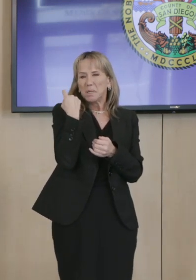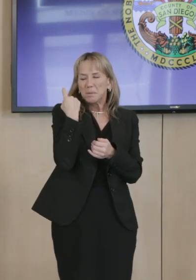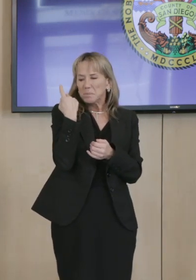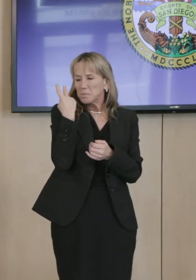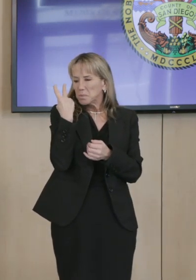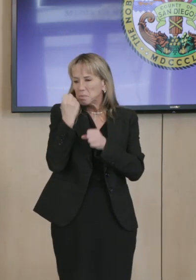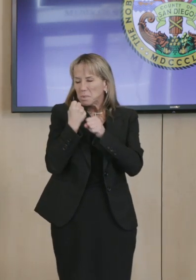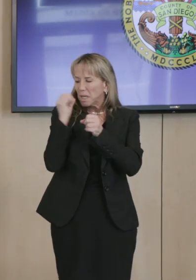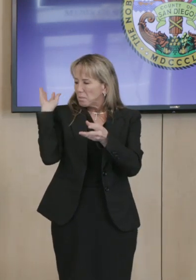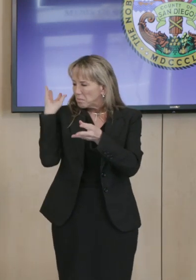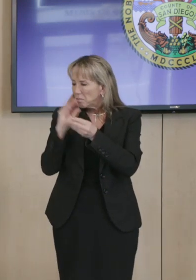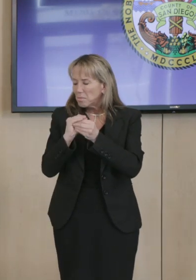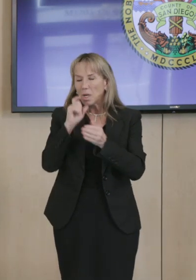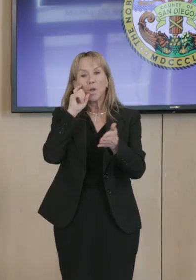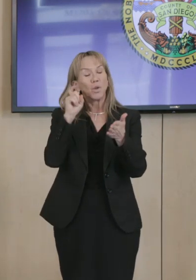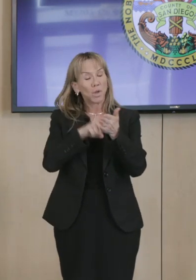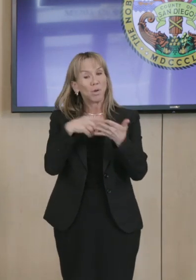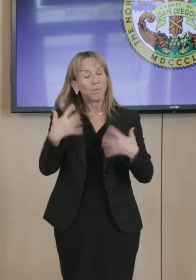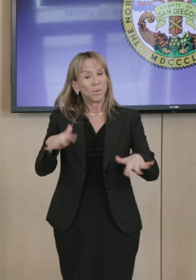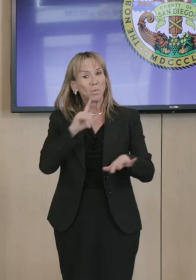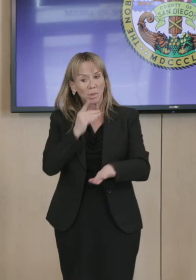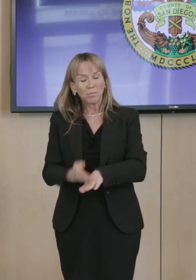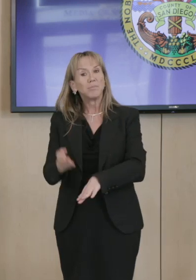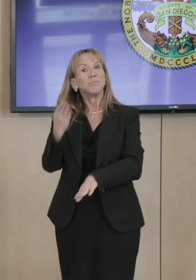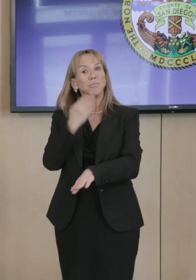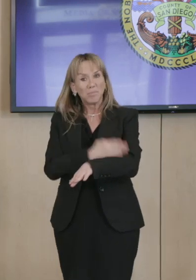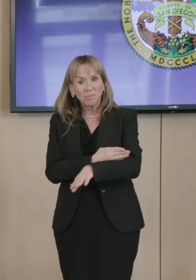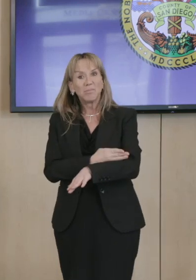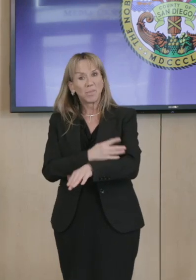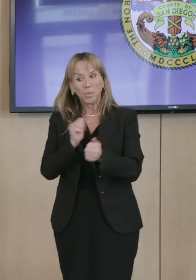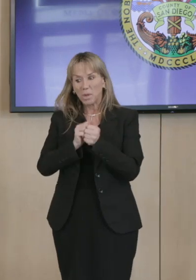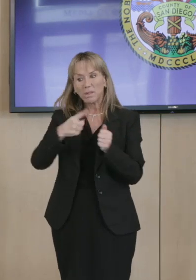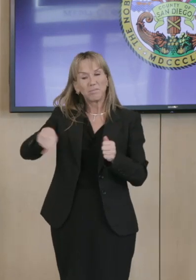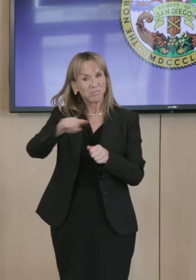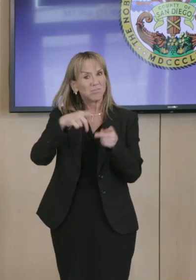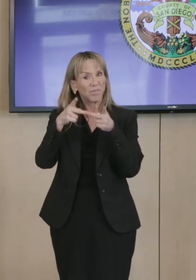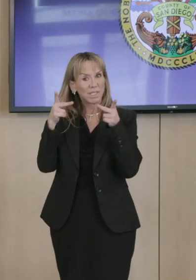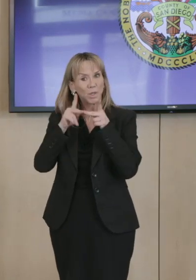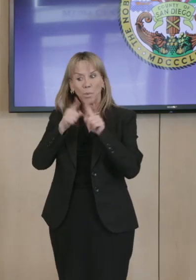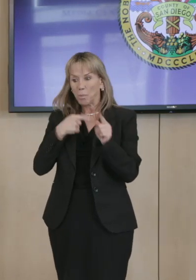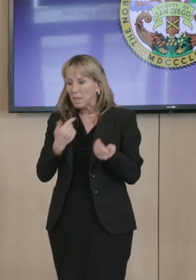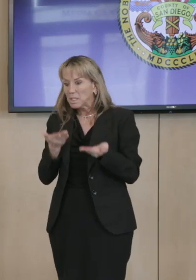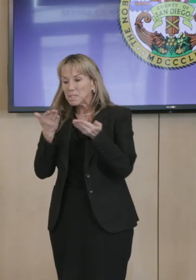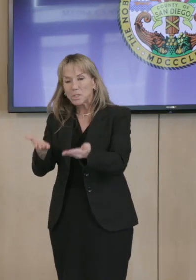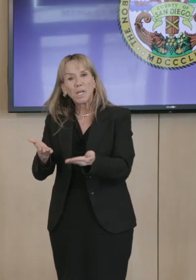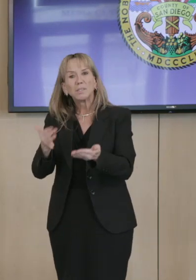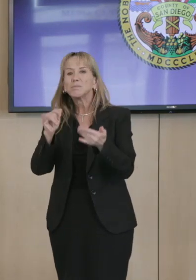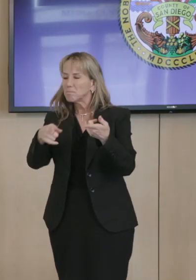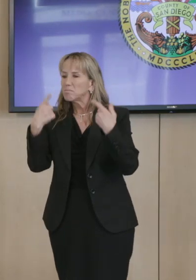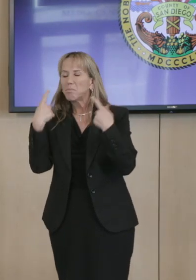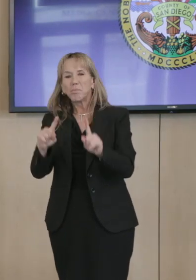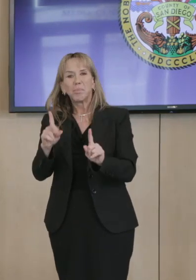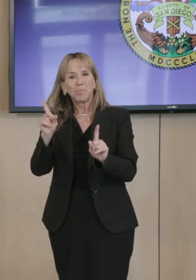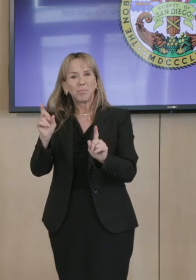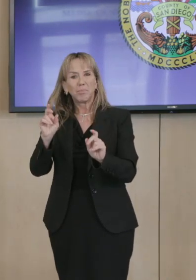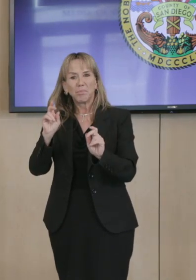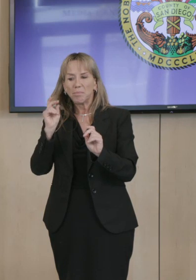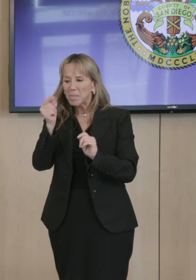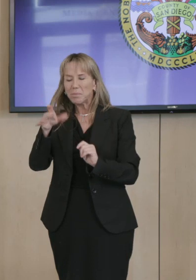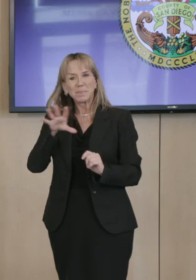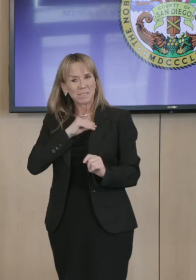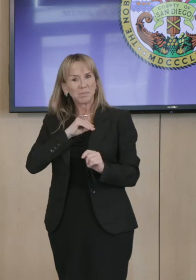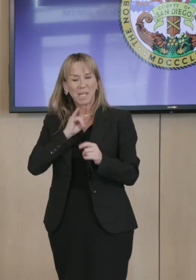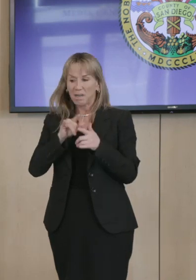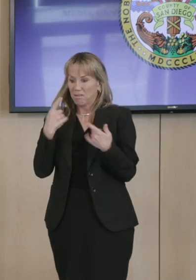cooperation and progress at these facilities, so that when we make these suggestions, we know that they happen rapidly. With COVID-19, we